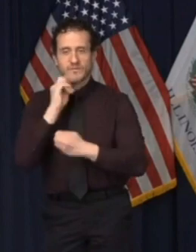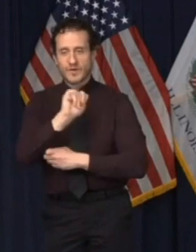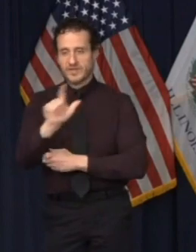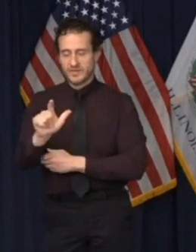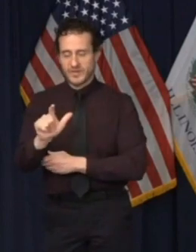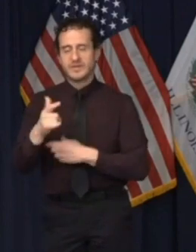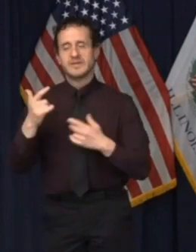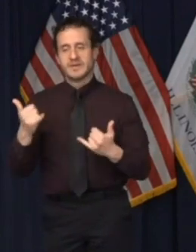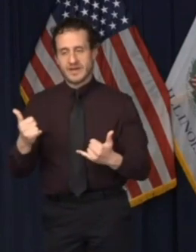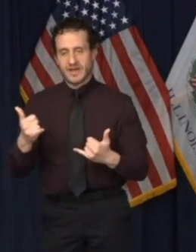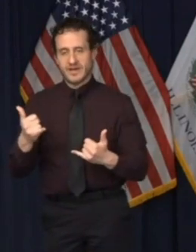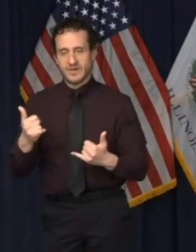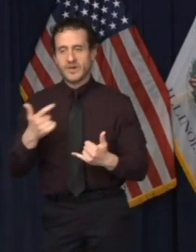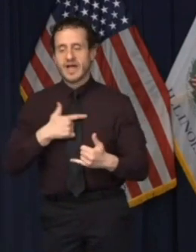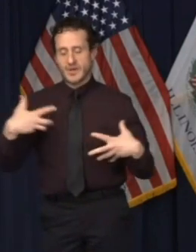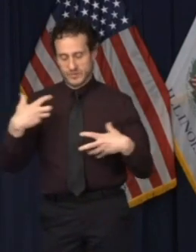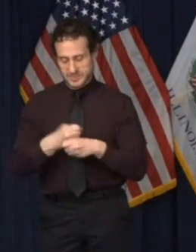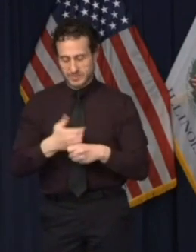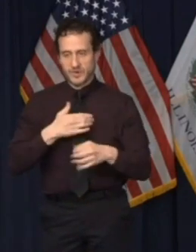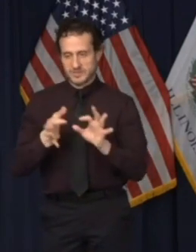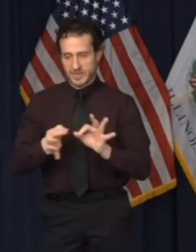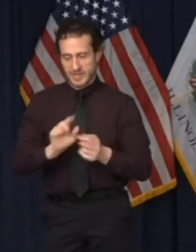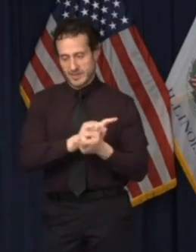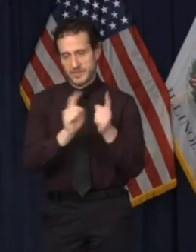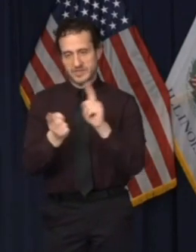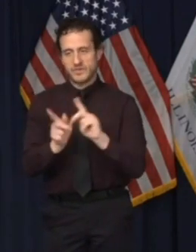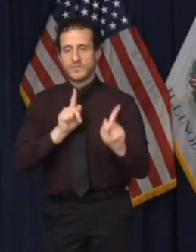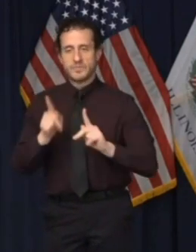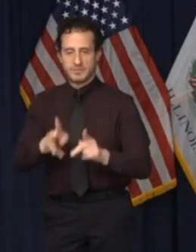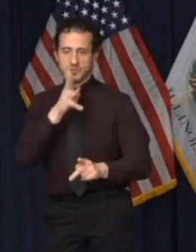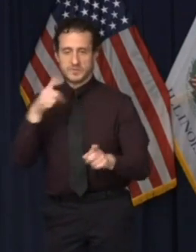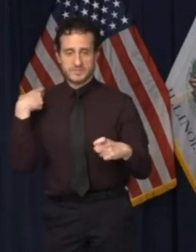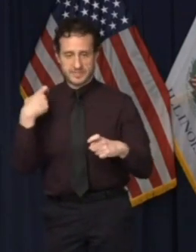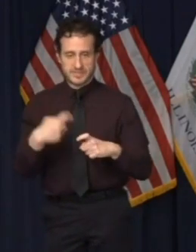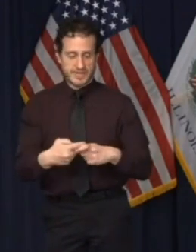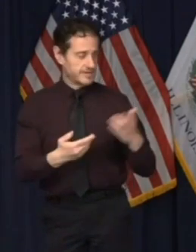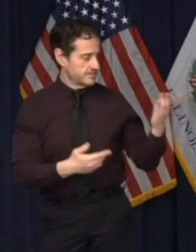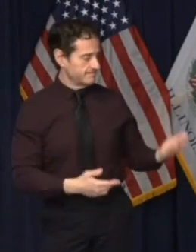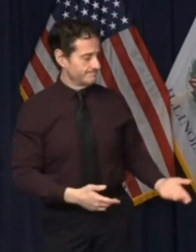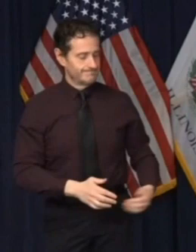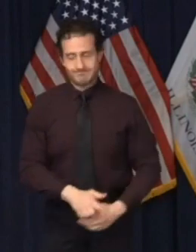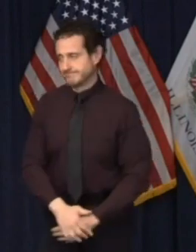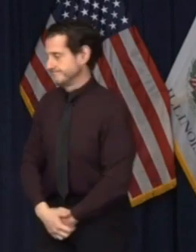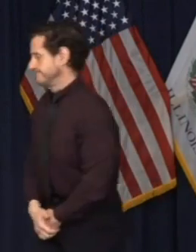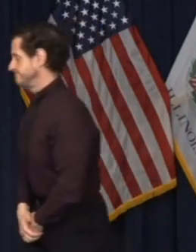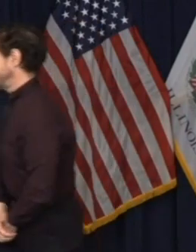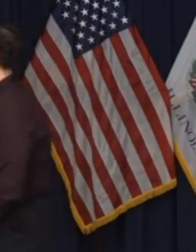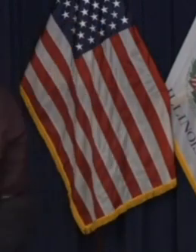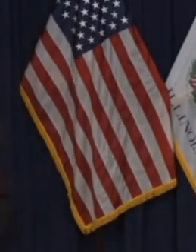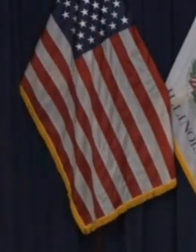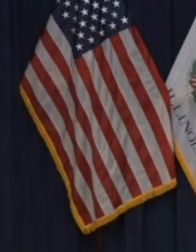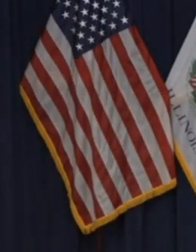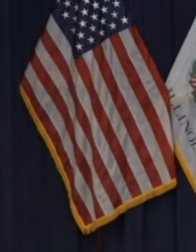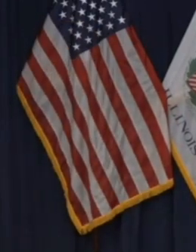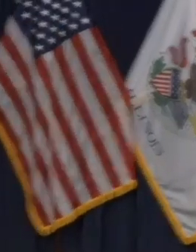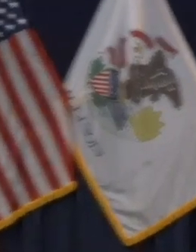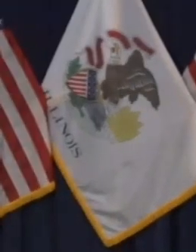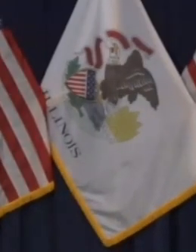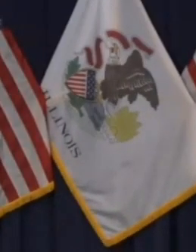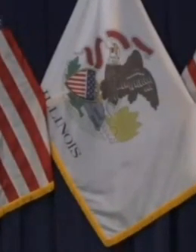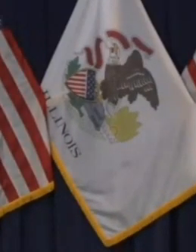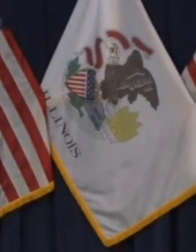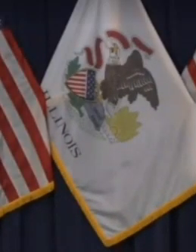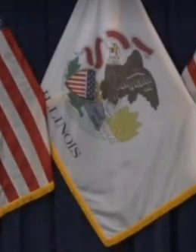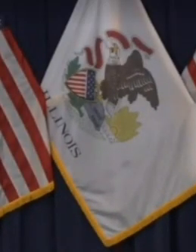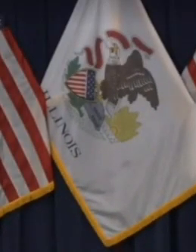And with that, I will summarize comments for our Spanish-speaking population. Buenos tardes, y